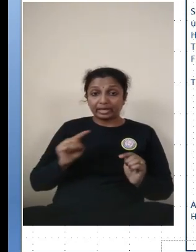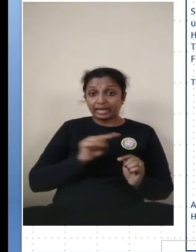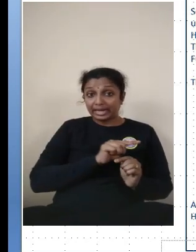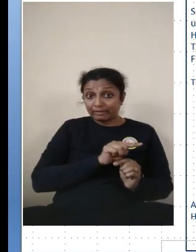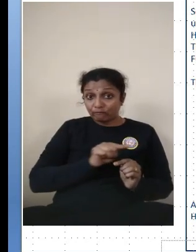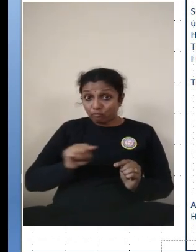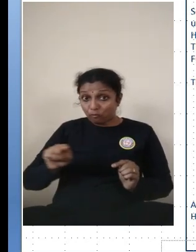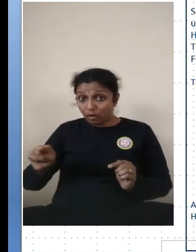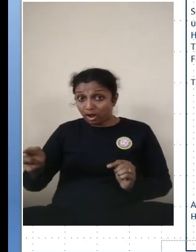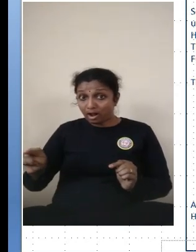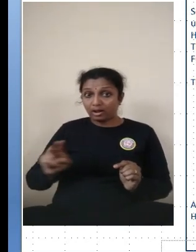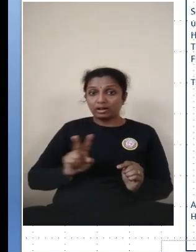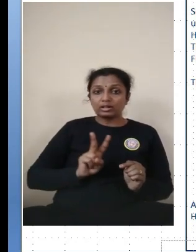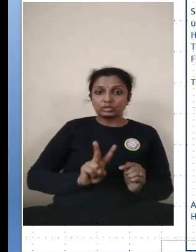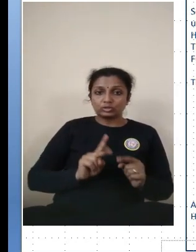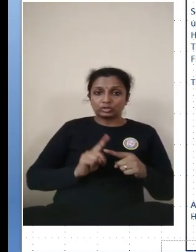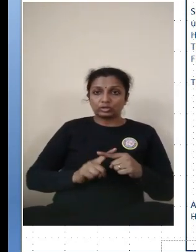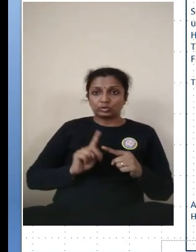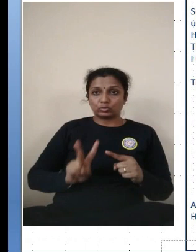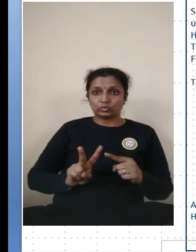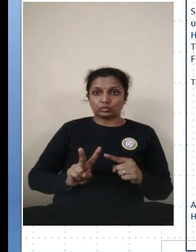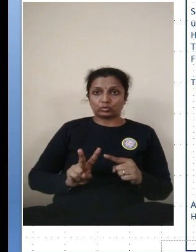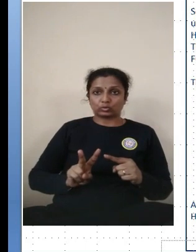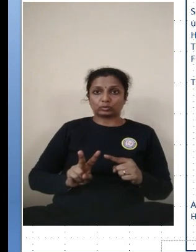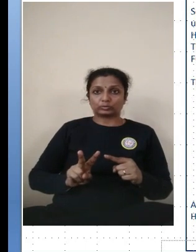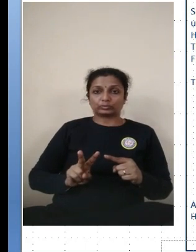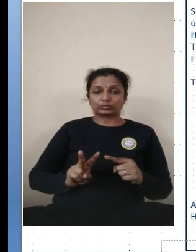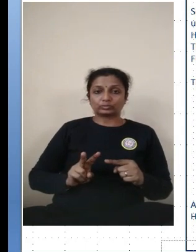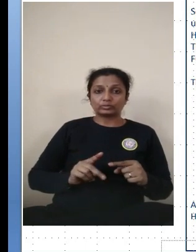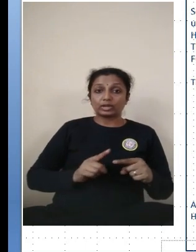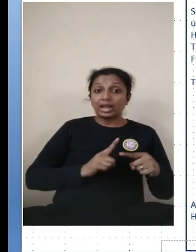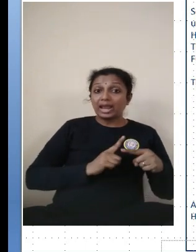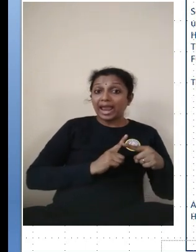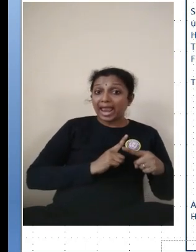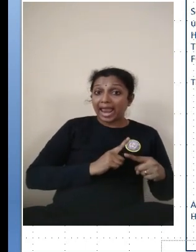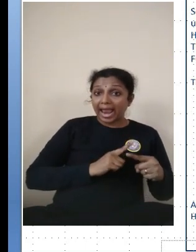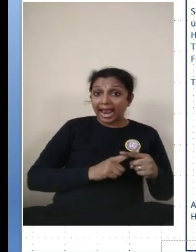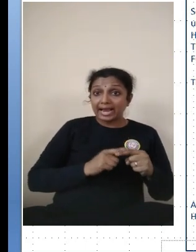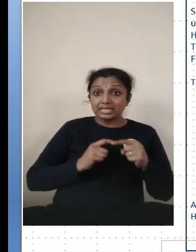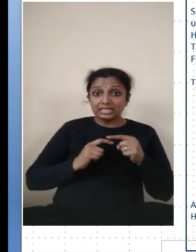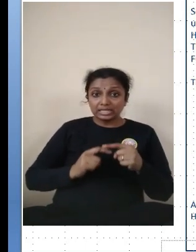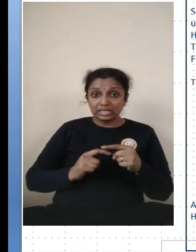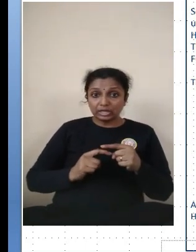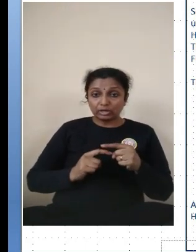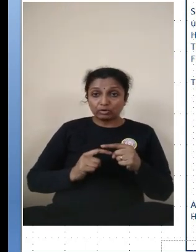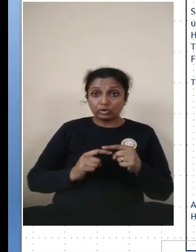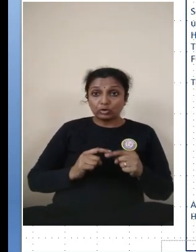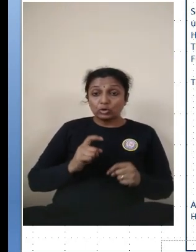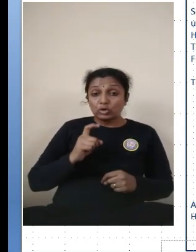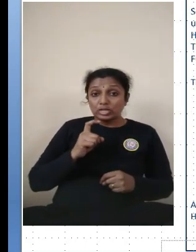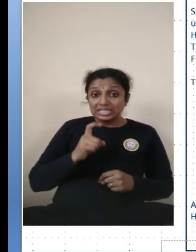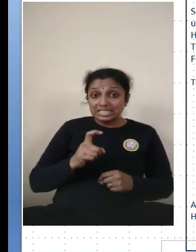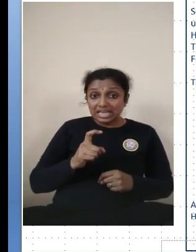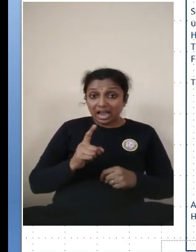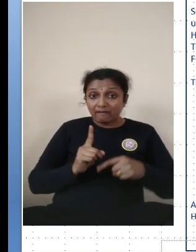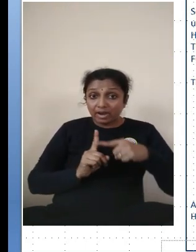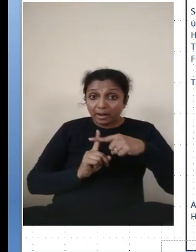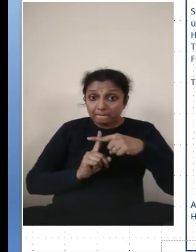minus 4 into a into c, that is 2 into 3. The whole thing divided by